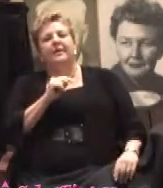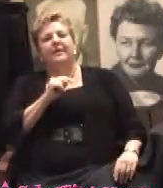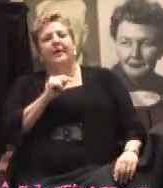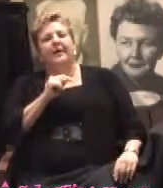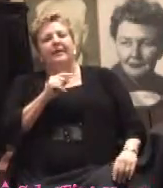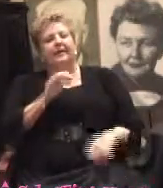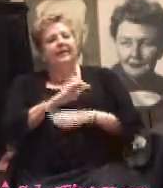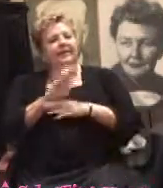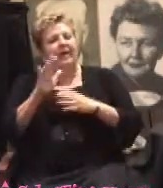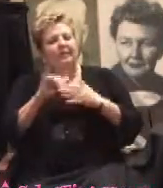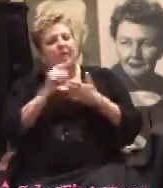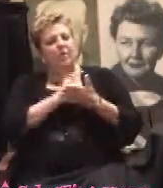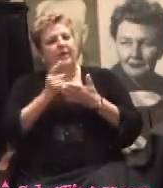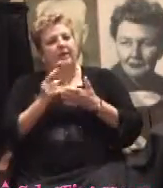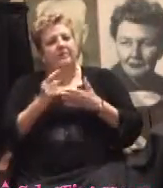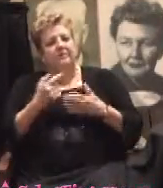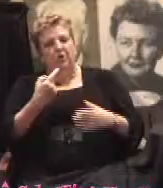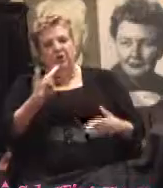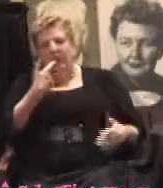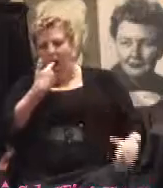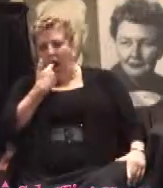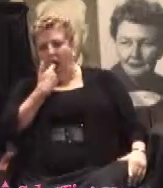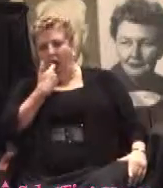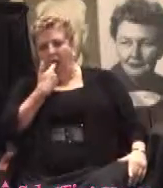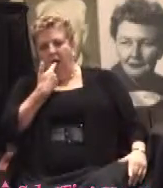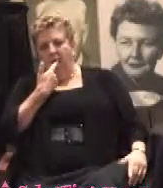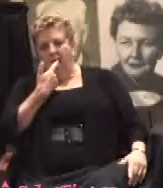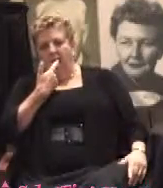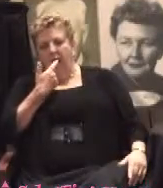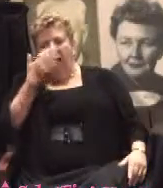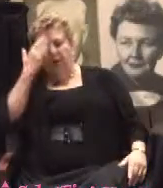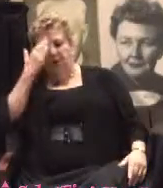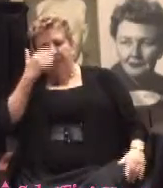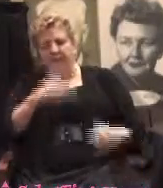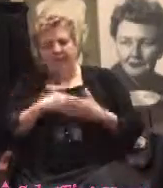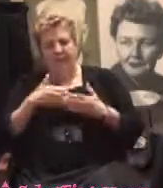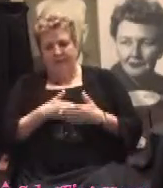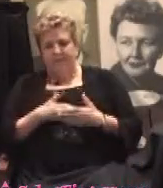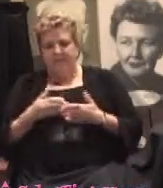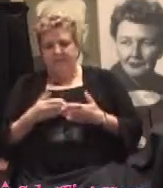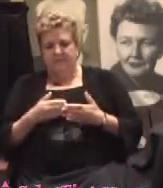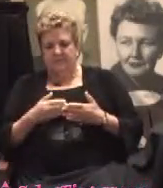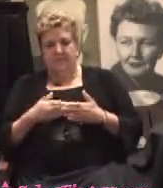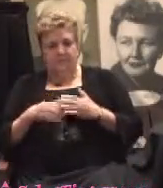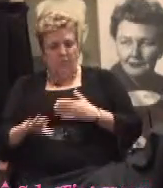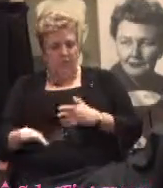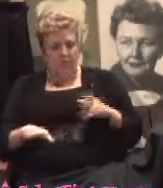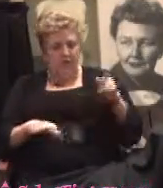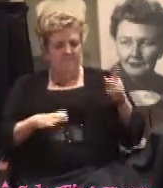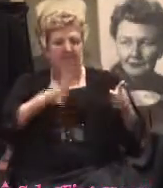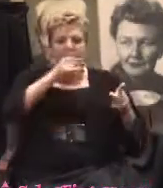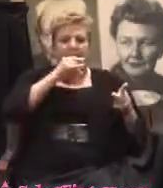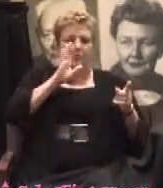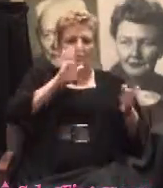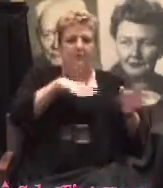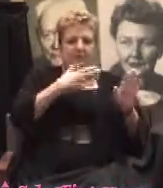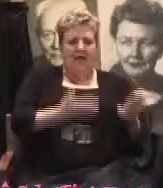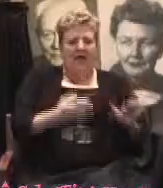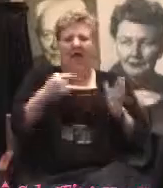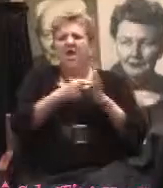night. This baby was going to come. My mom was going to die. I had warrants out for my arrest. I owed tens of thousands of dollars. And I put